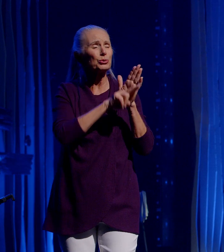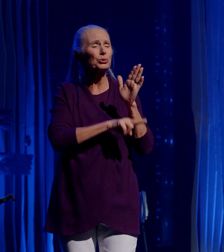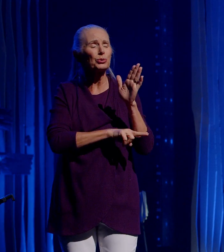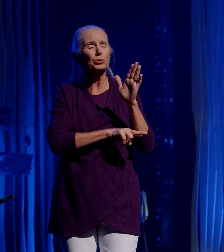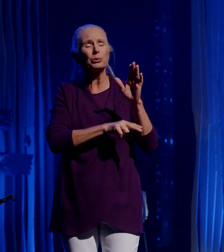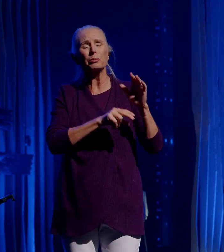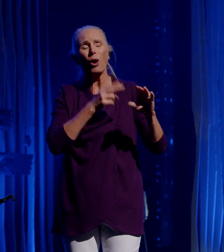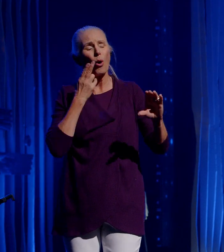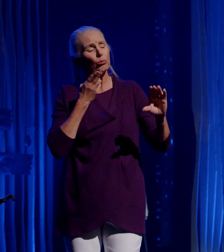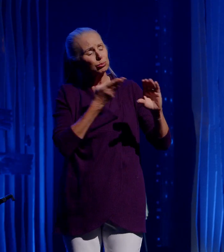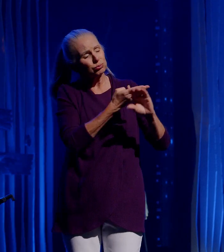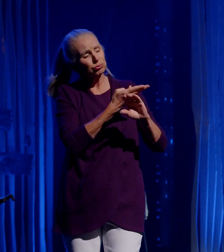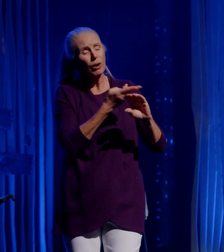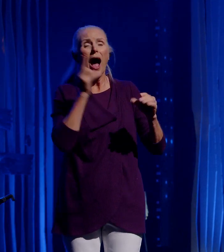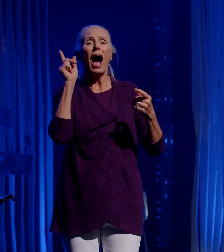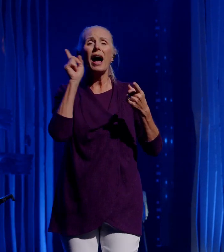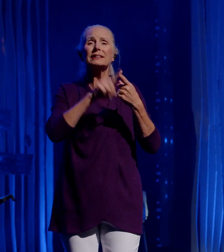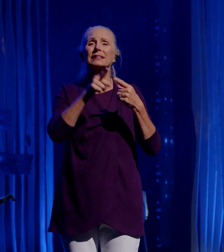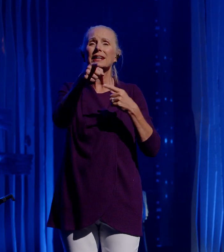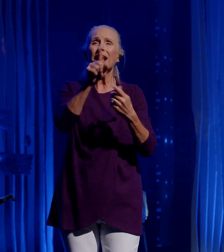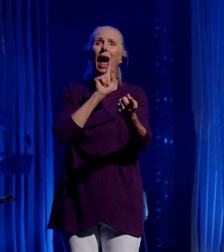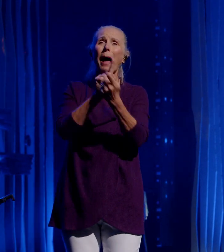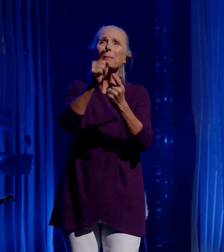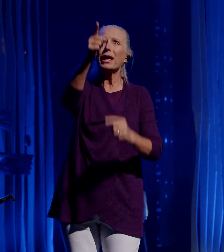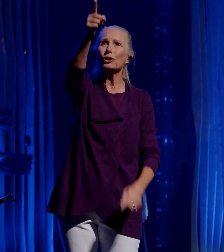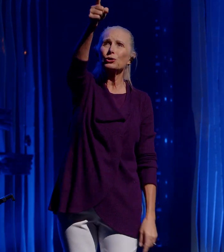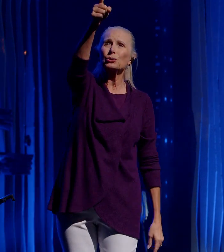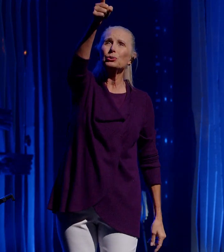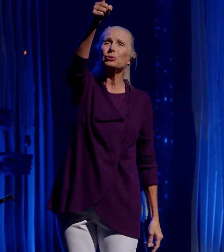tomb till I met you.